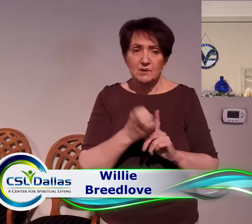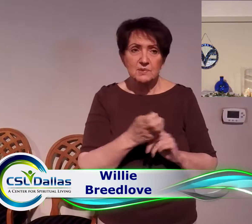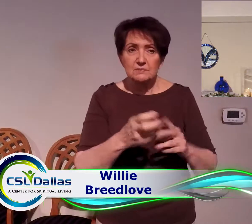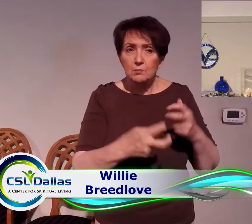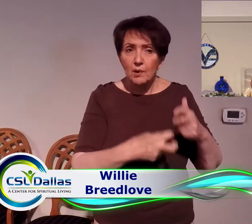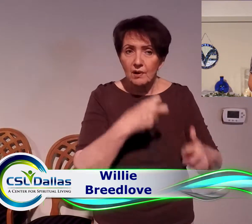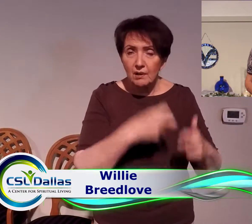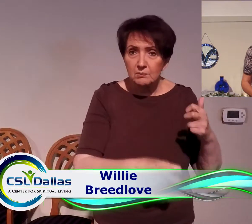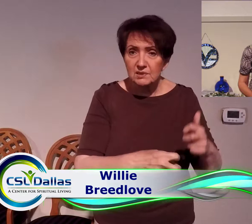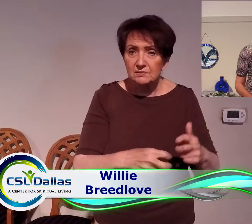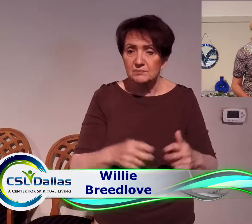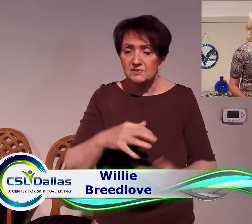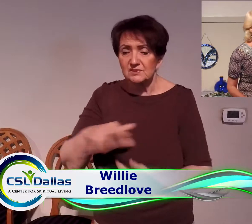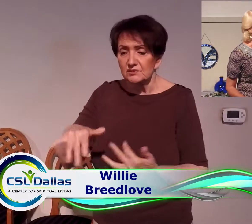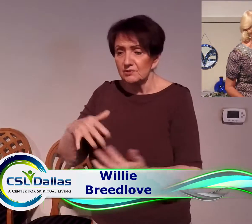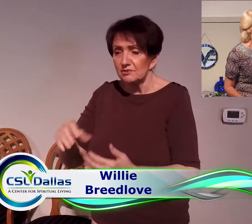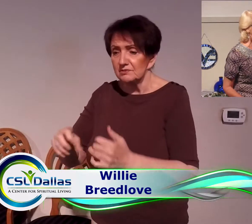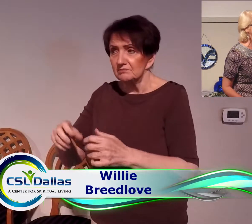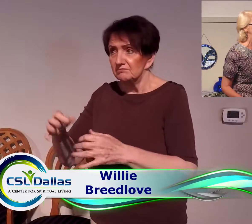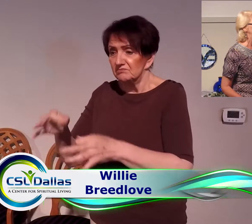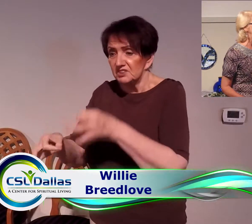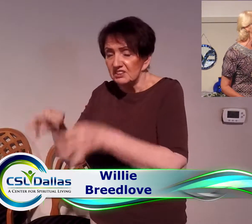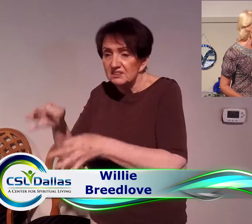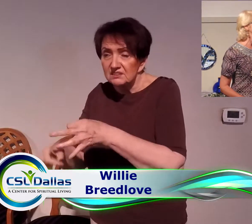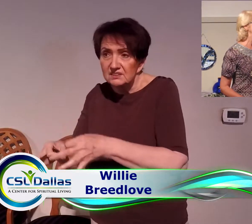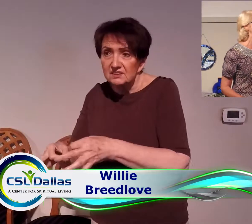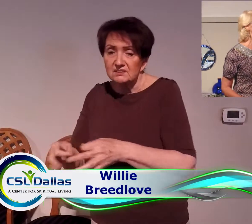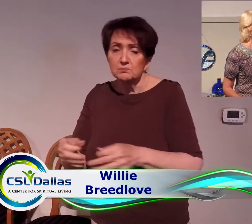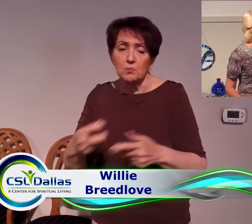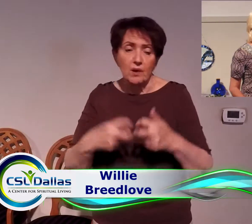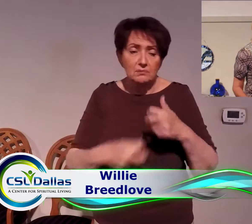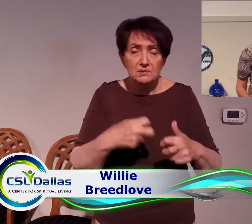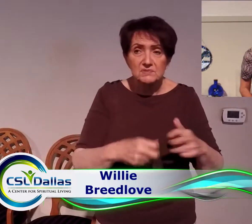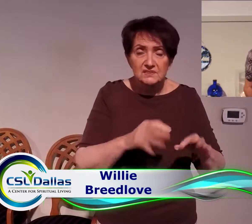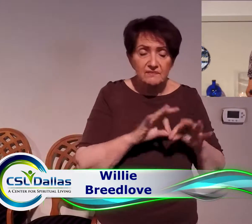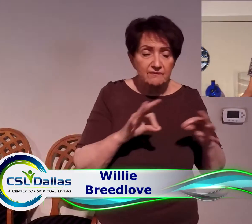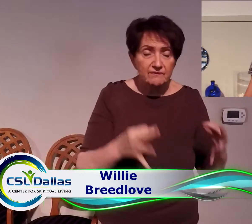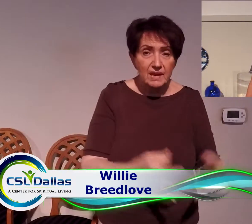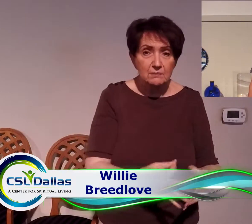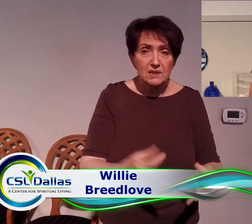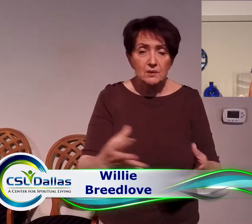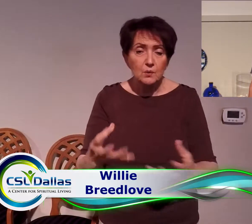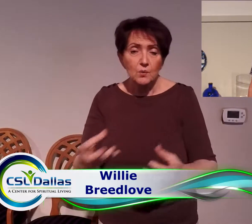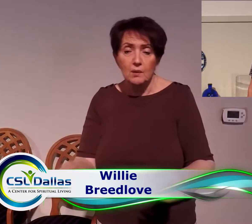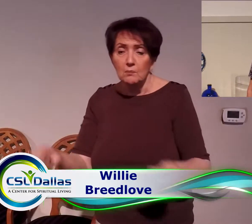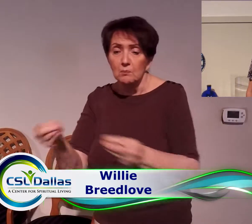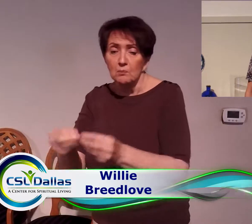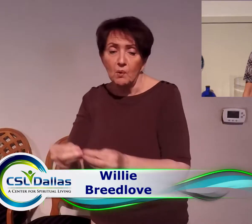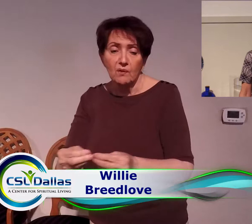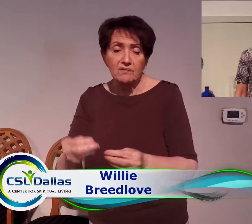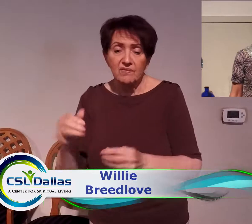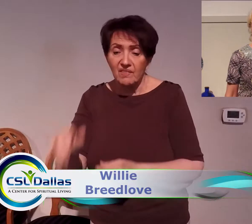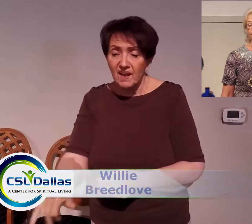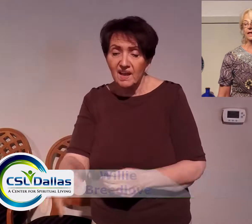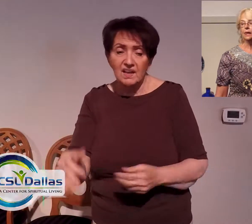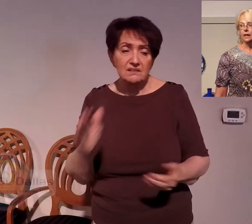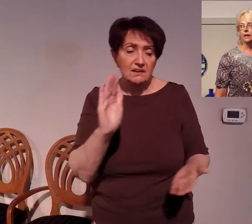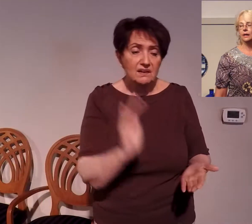and social justice issues, and we have issues in our own families and in our own lives. We want more of this and less of that.